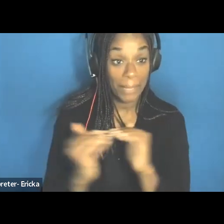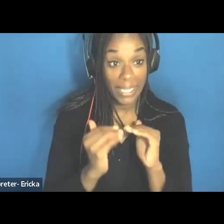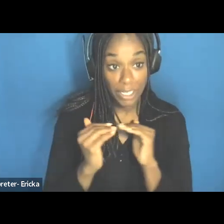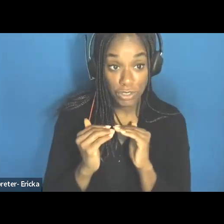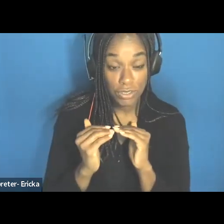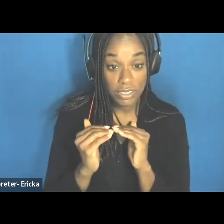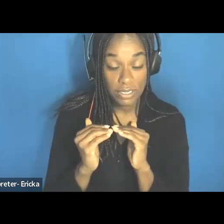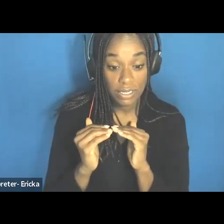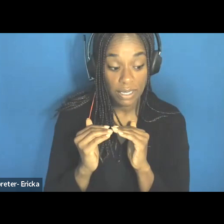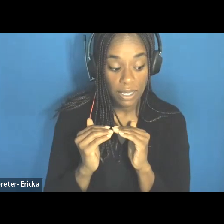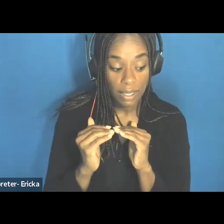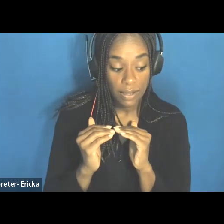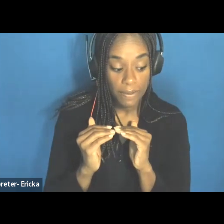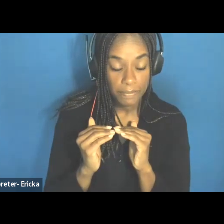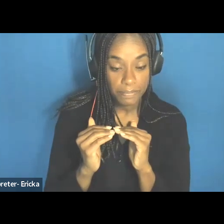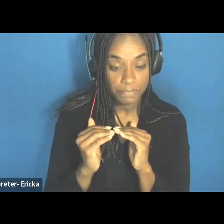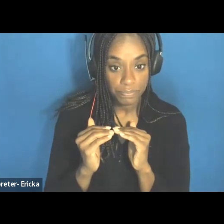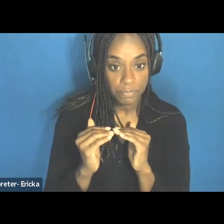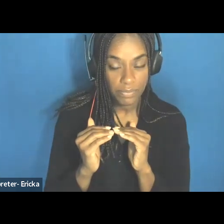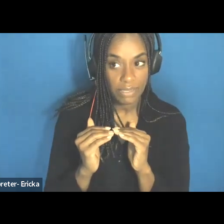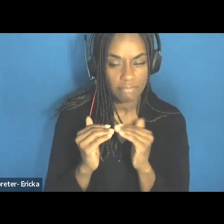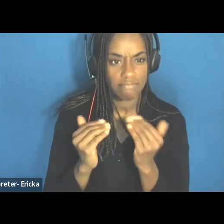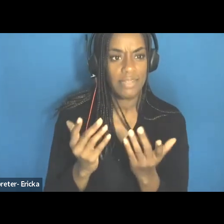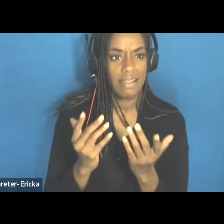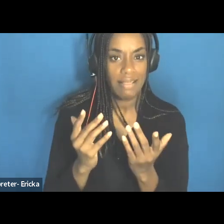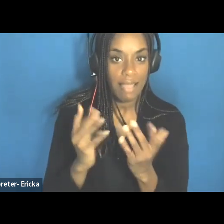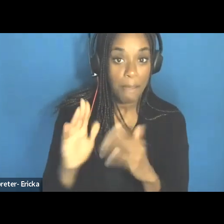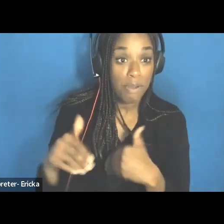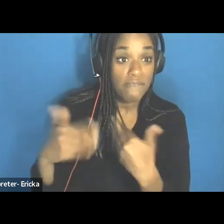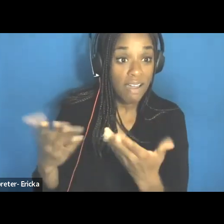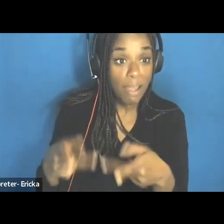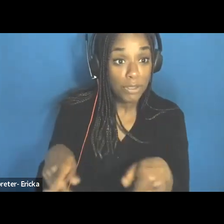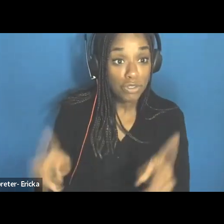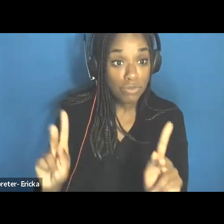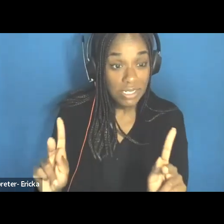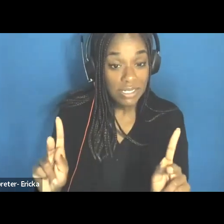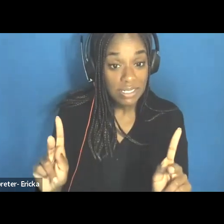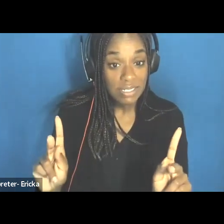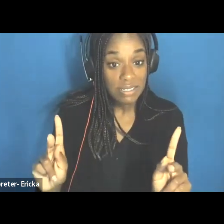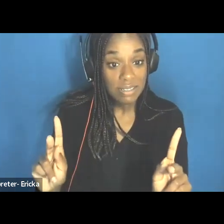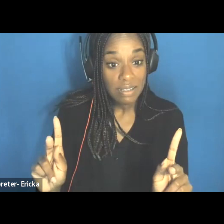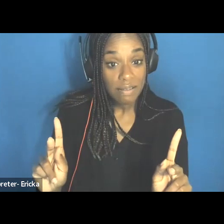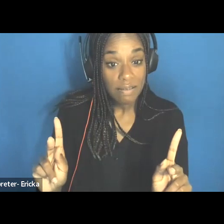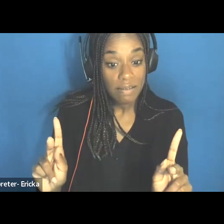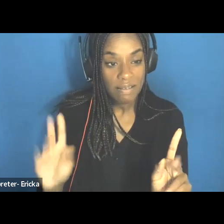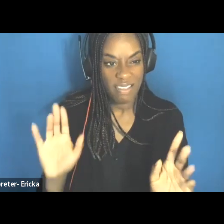that have been given the opportunities that have not been, as Beth was expressing